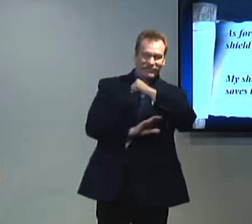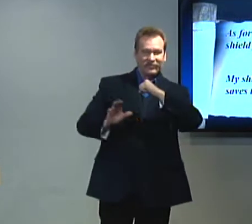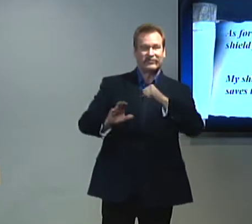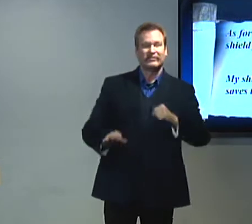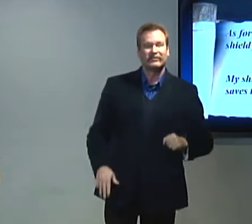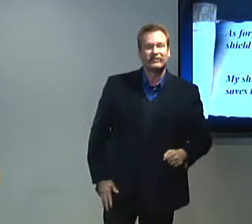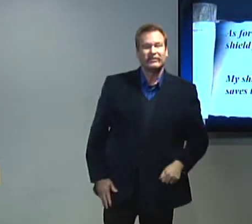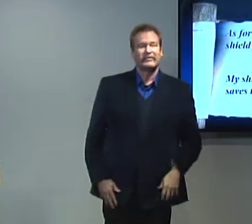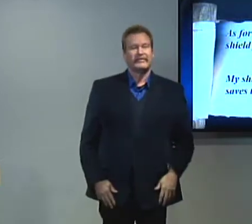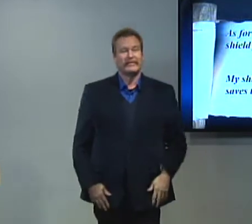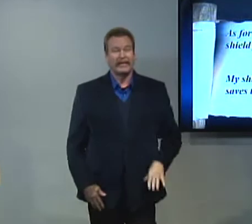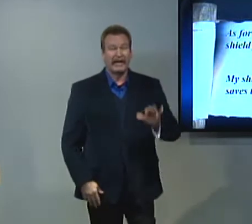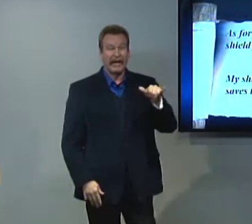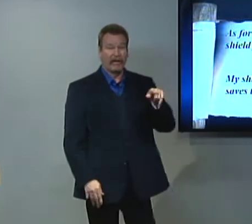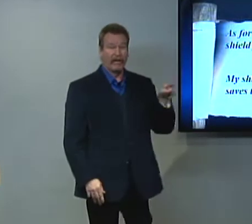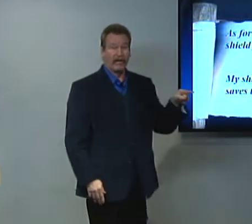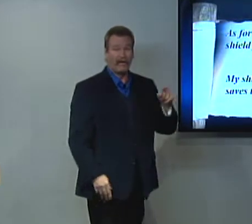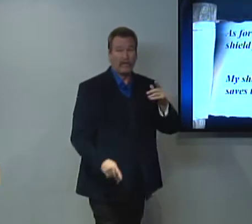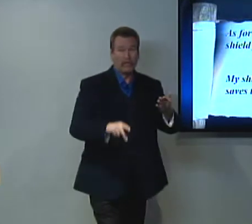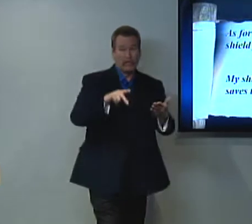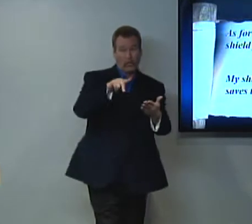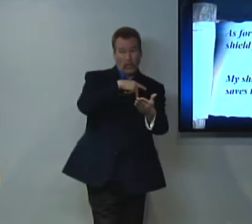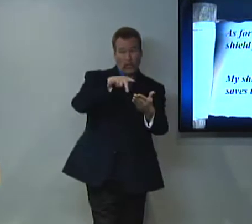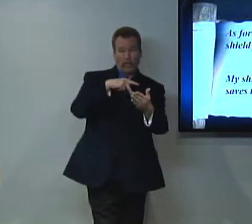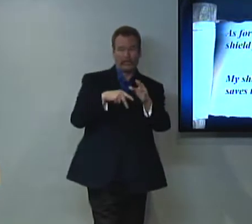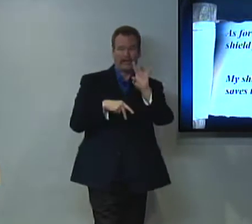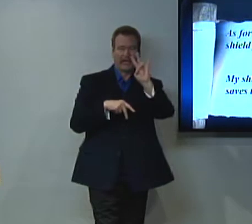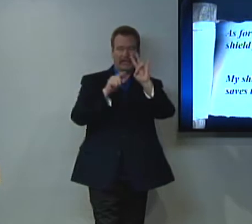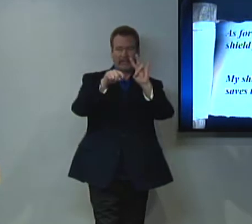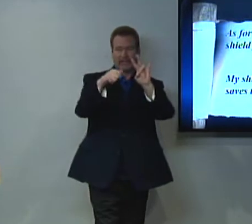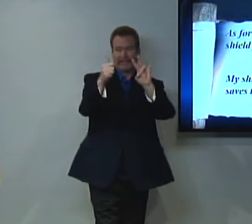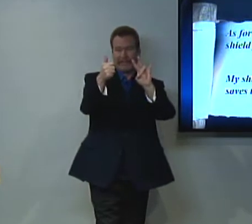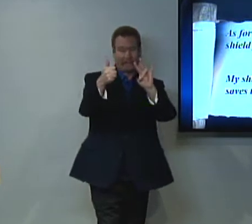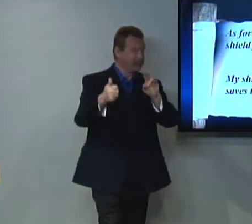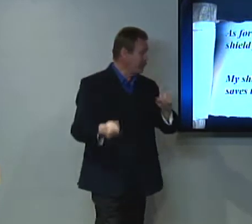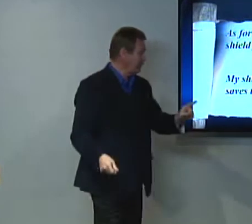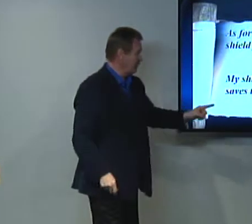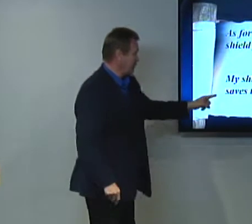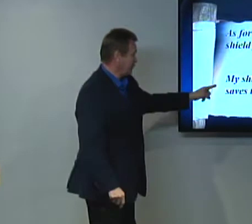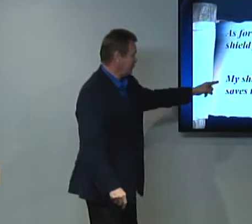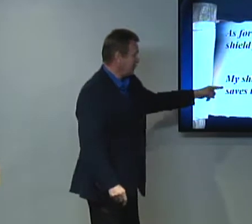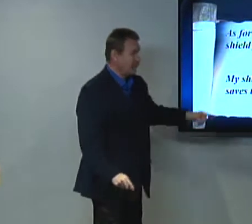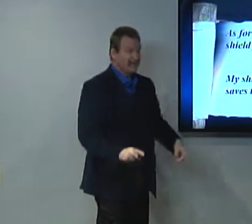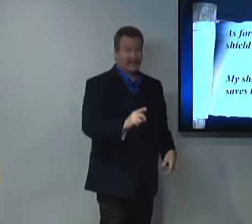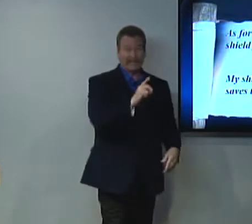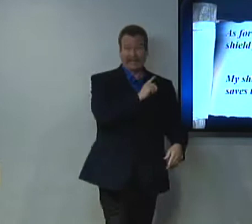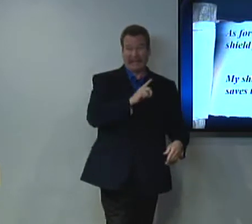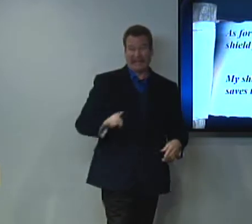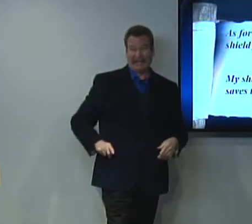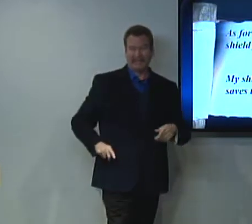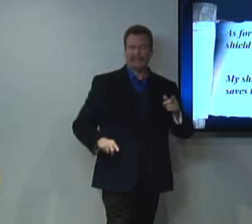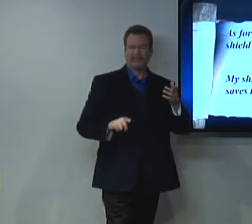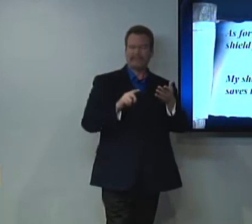God is their shield. He is their protector. In Psalm chapter 7, verse 10, it says,